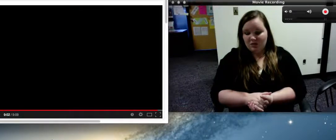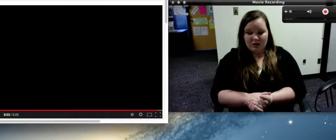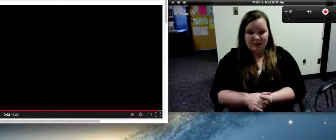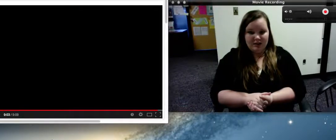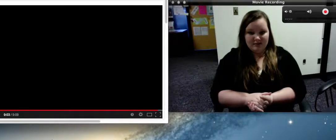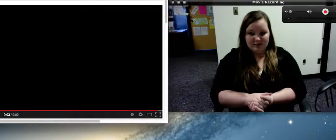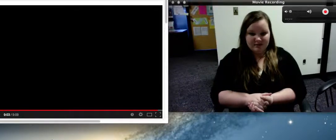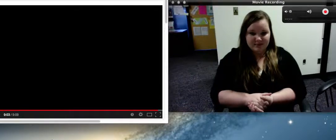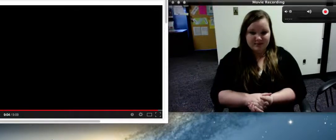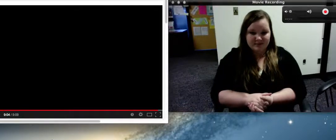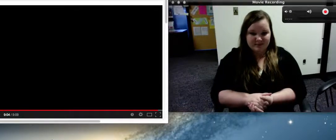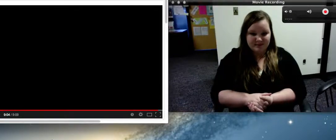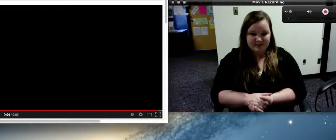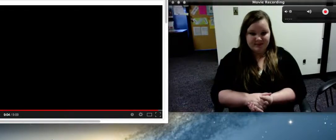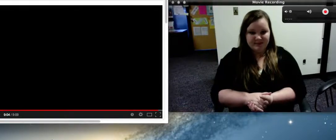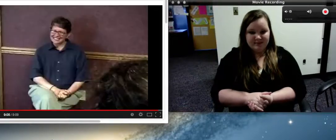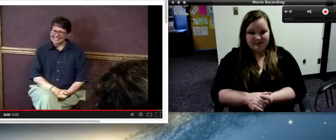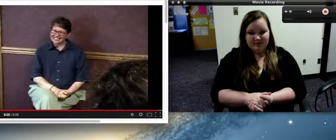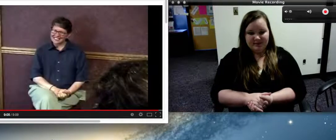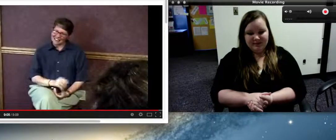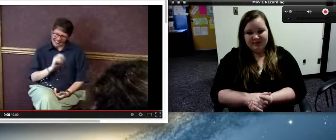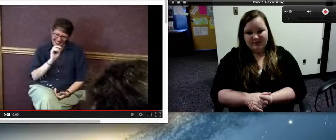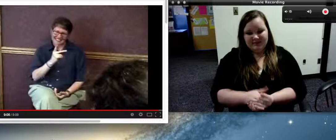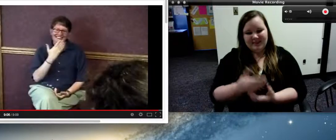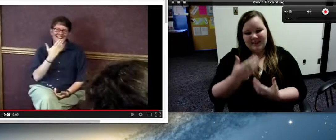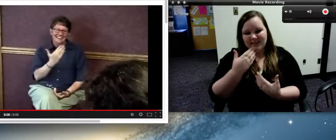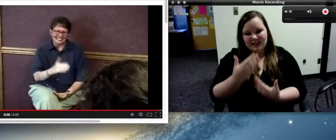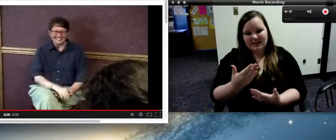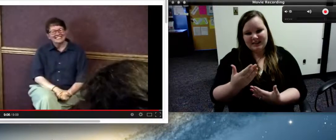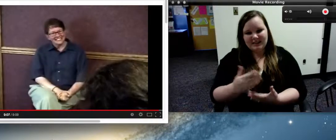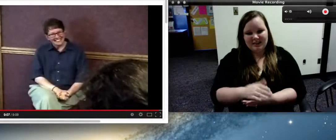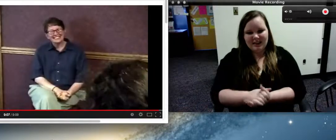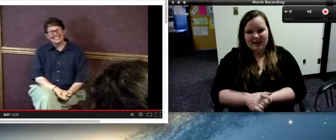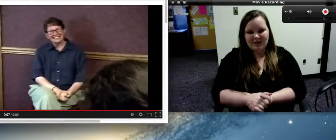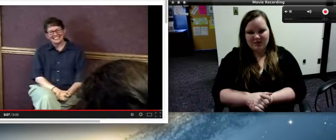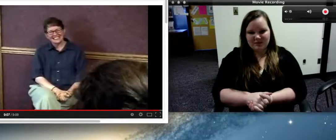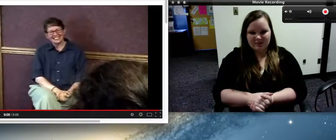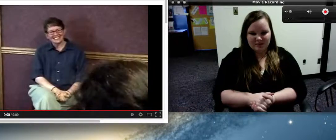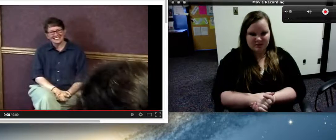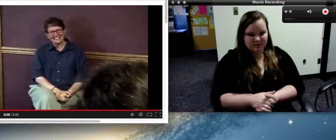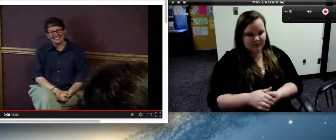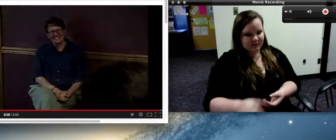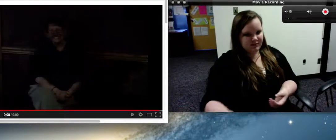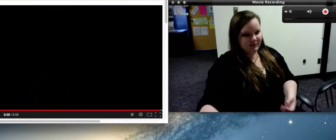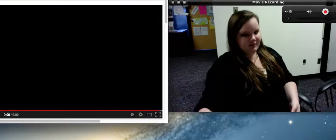Don't worry. Thanks. Thank you.